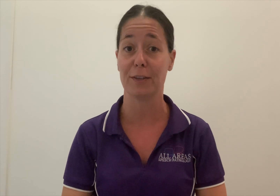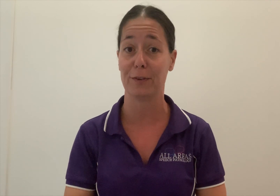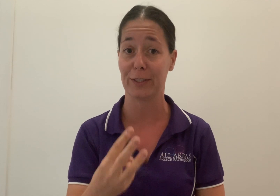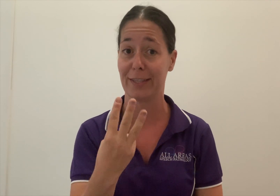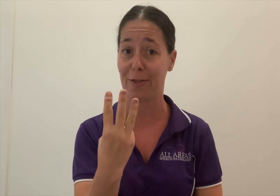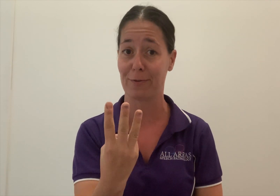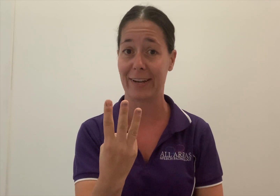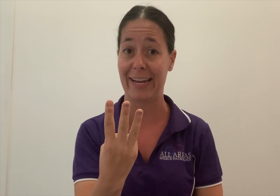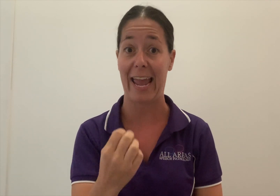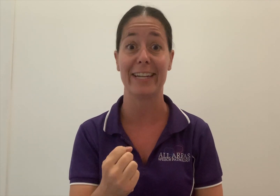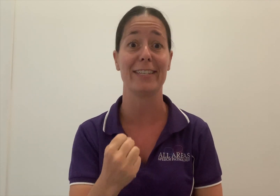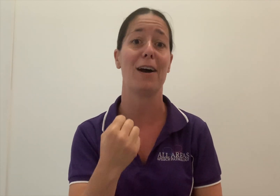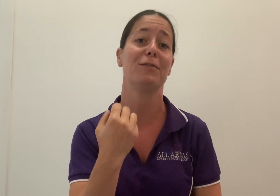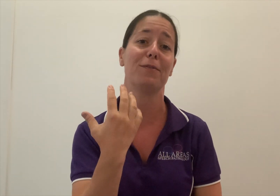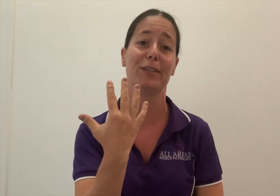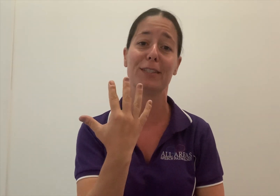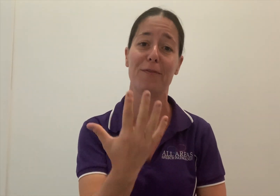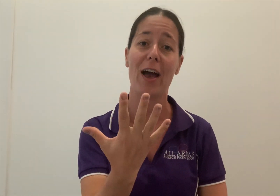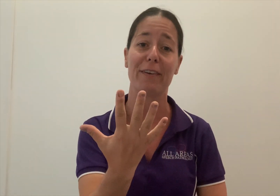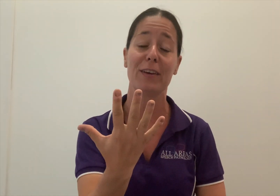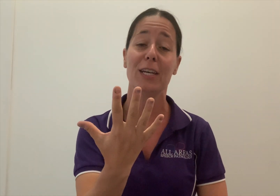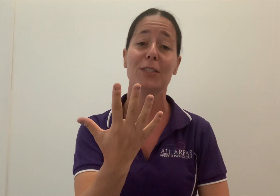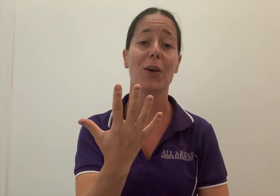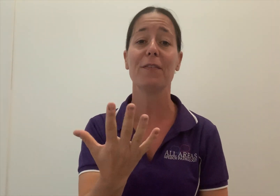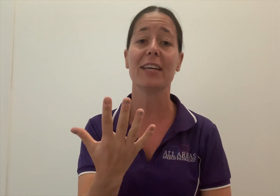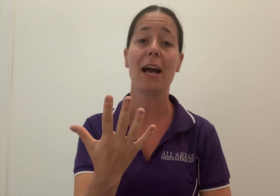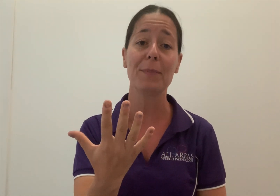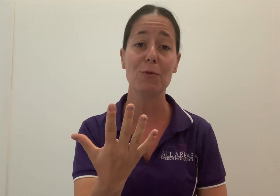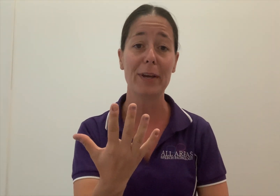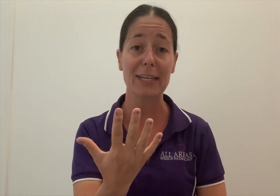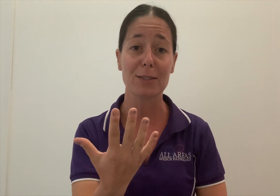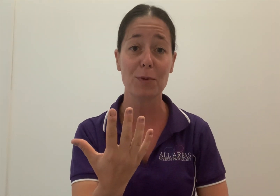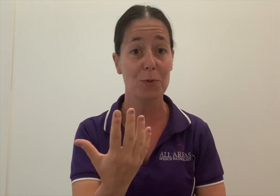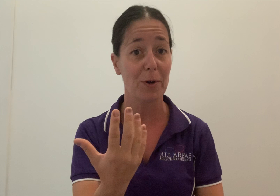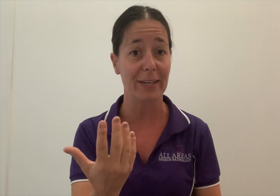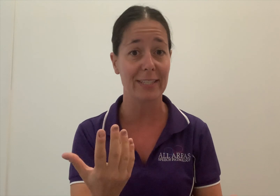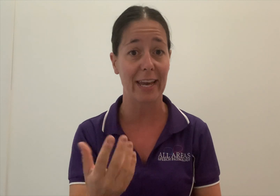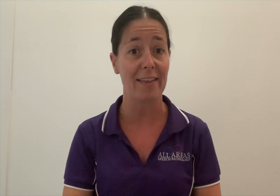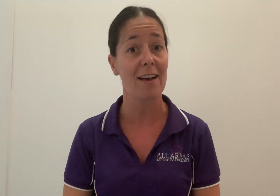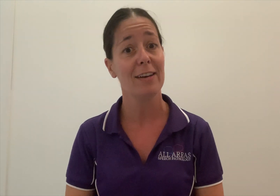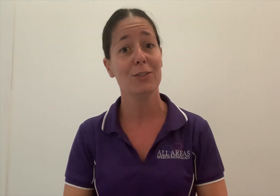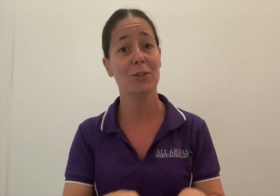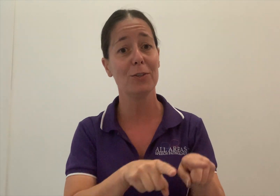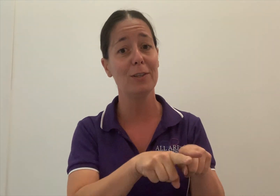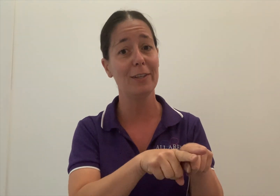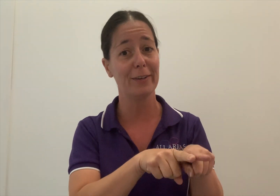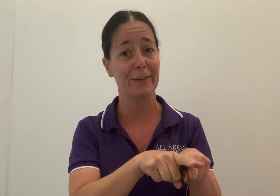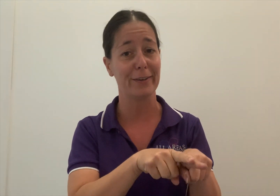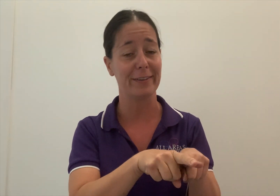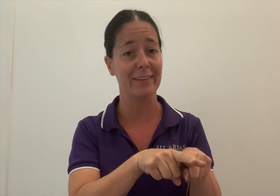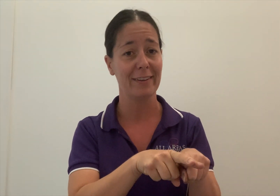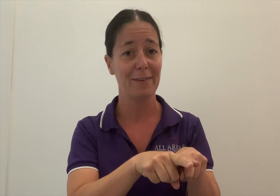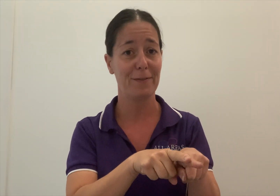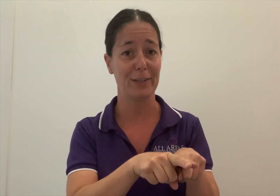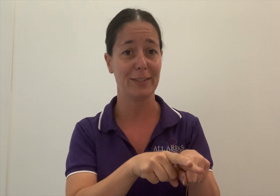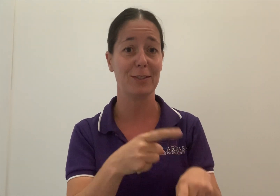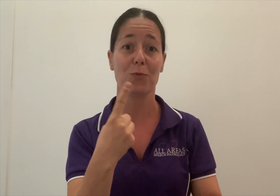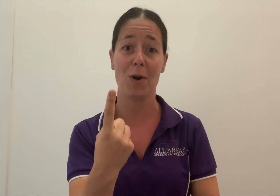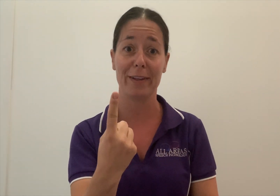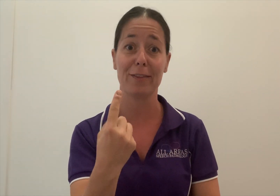verse 3 and after verse 5. So over the coming weeks, we'll work together to learn verses 1 through